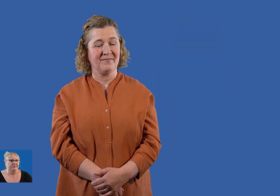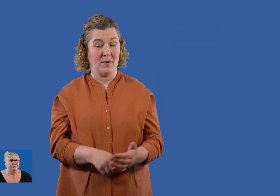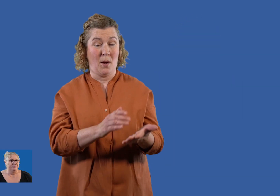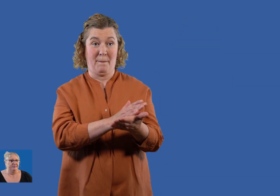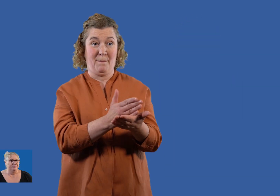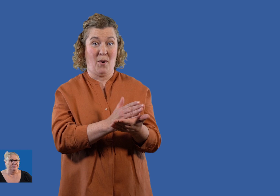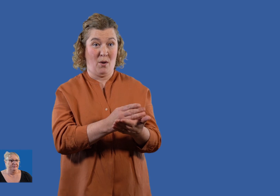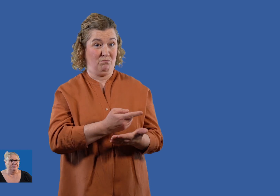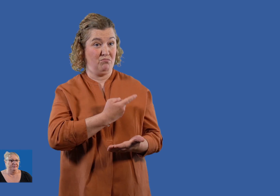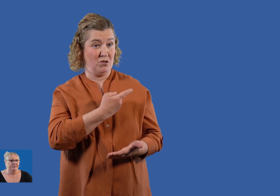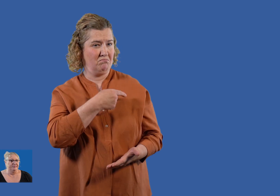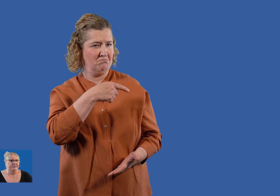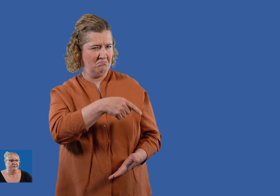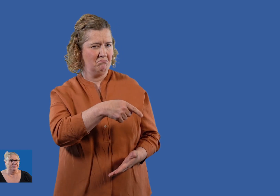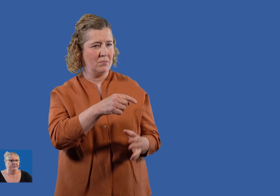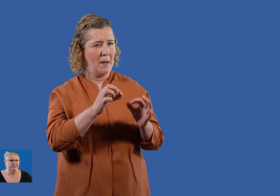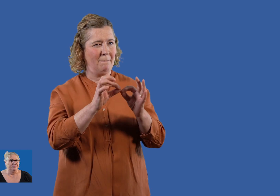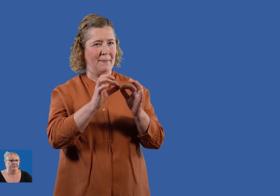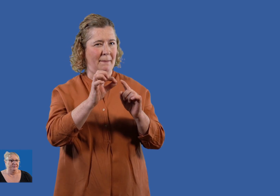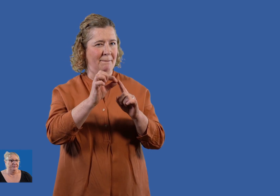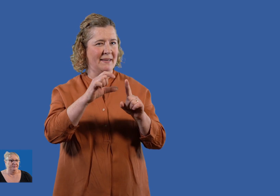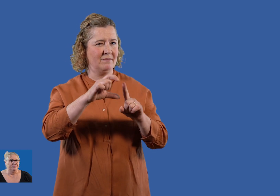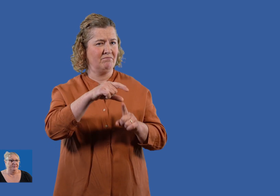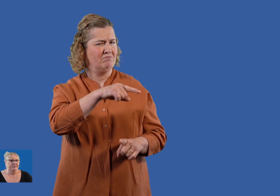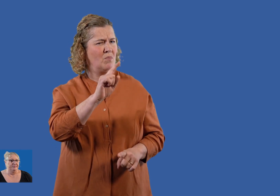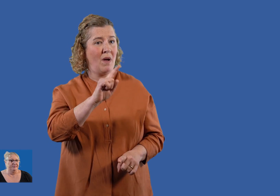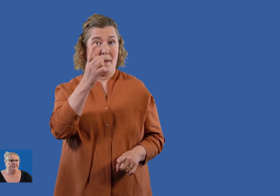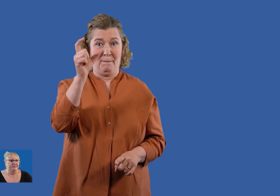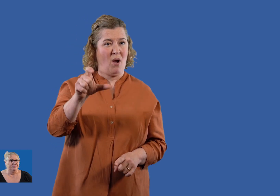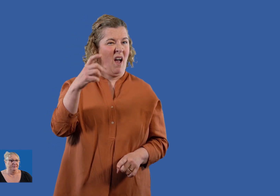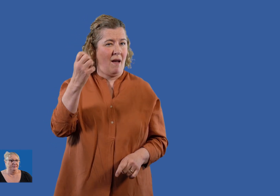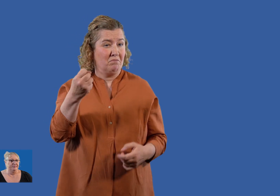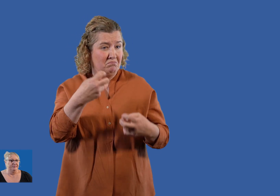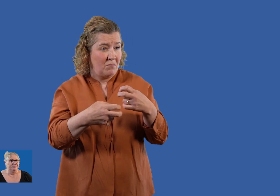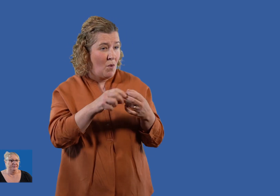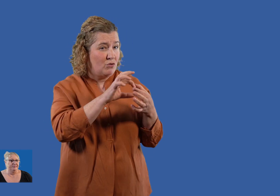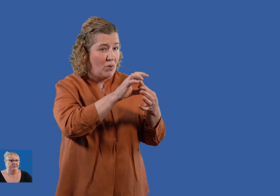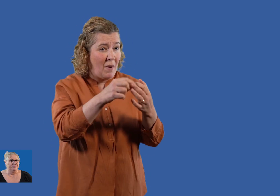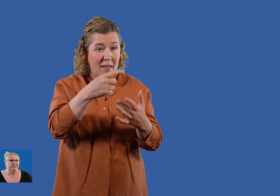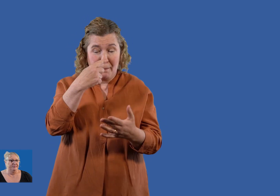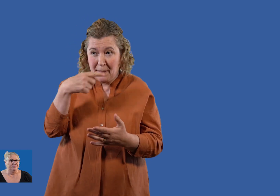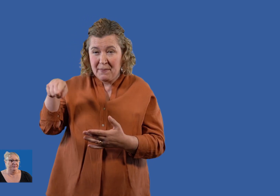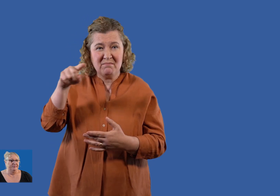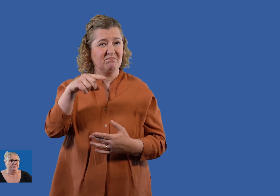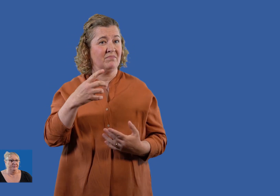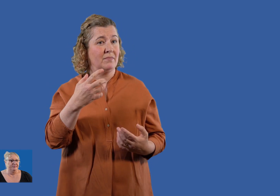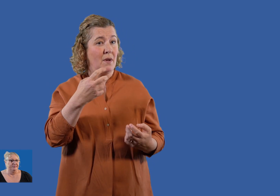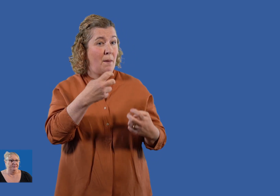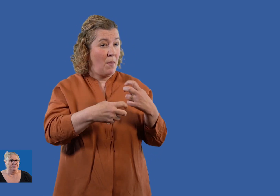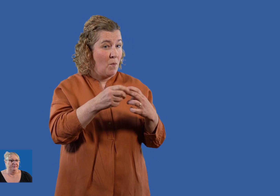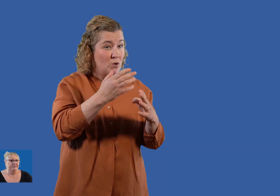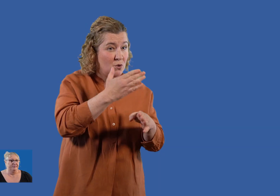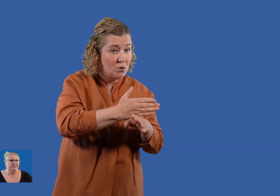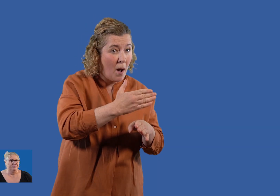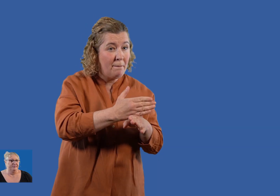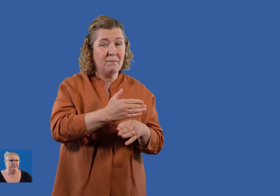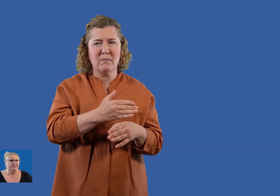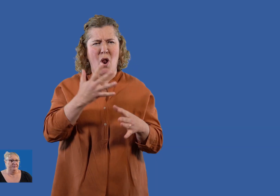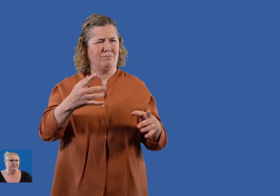When a person has borderline personality disorder or BPD, they find that they may have issues with relationship building, problems with jobs, they're